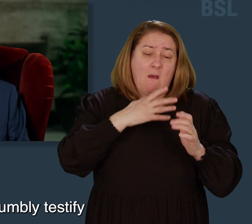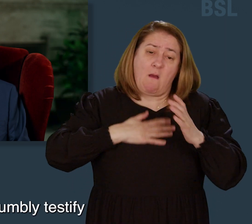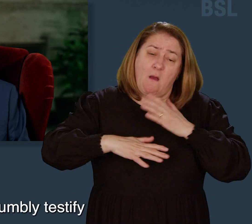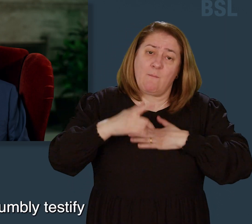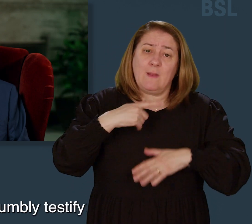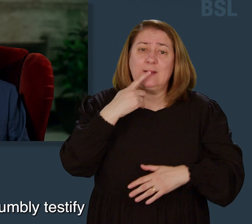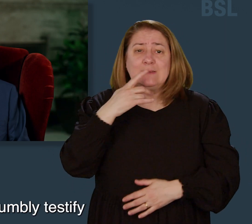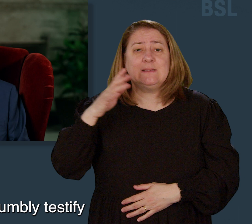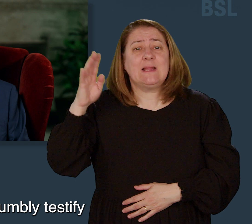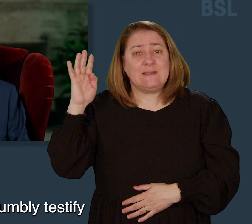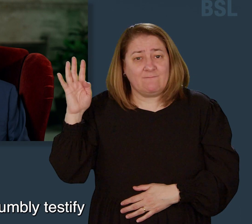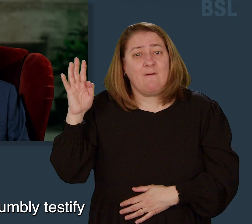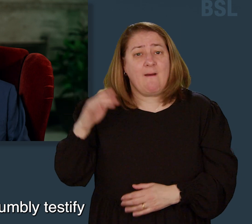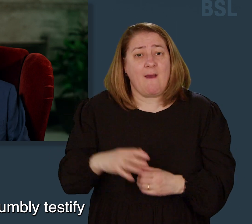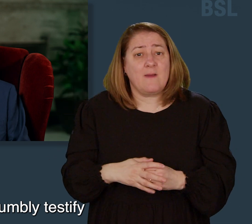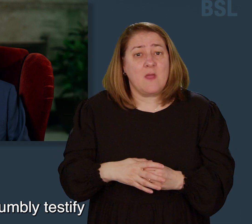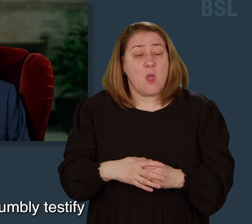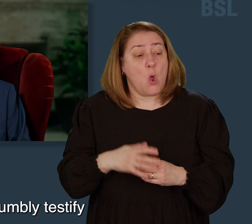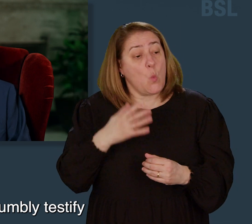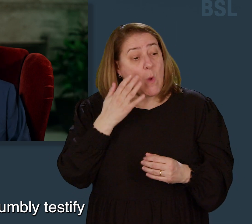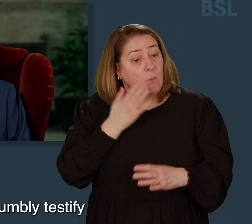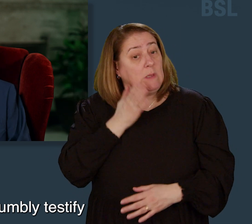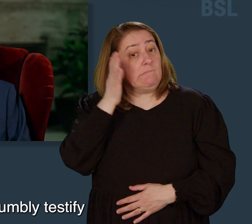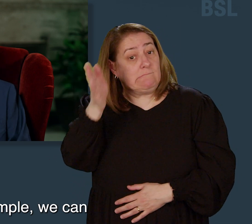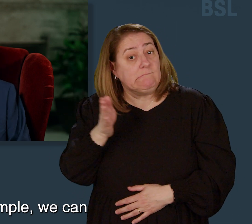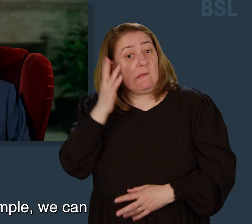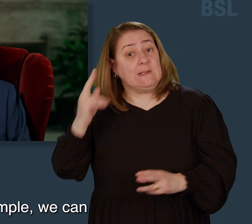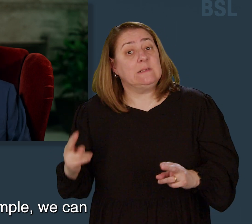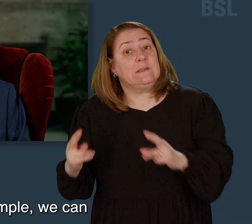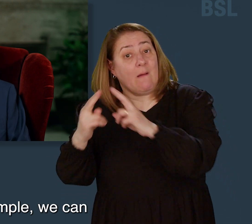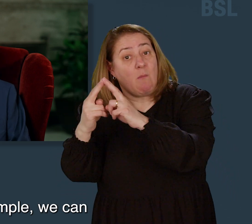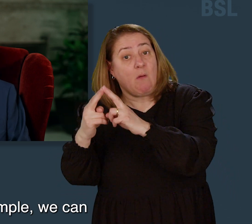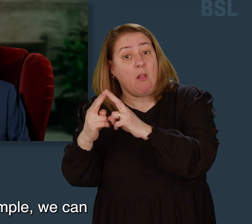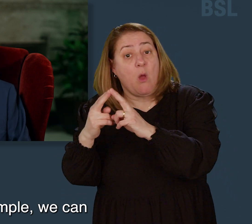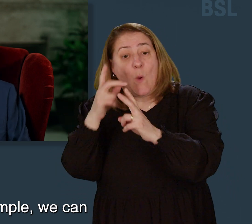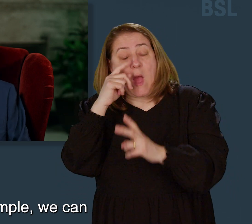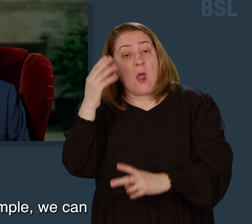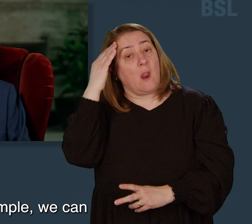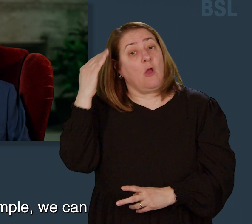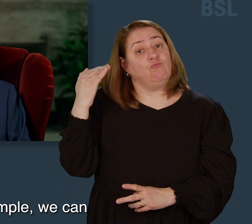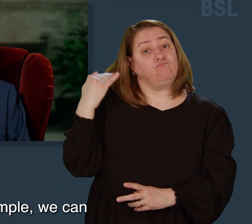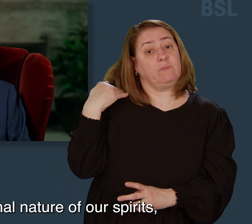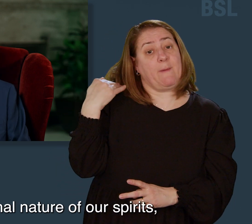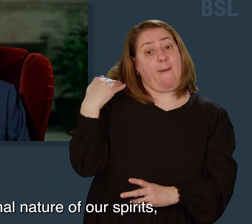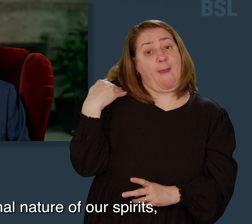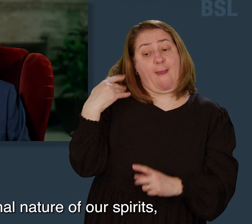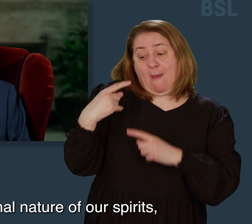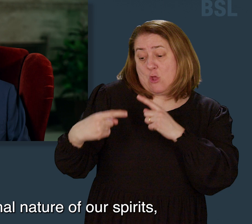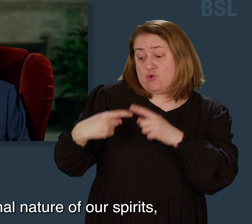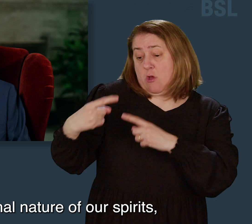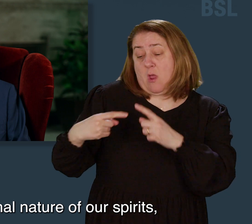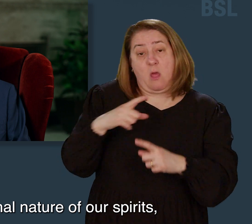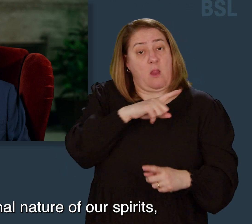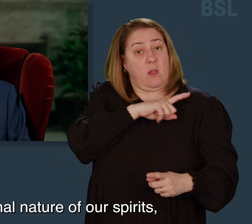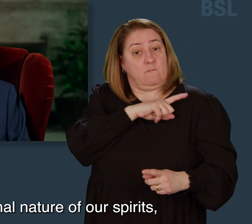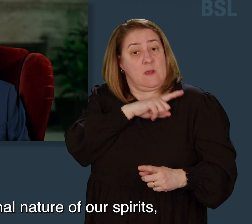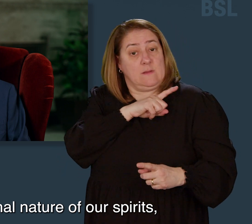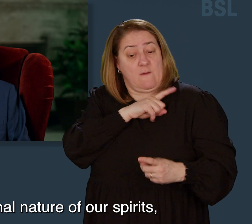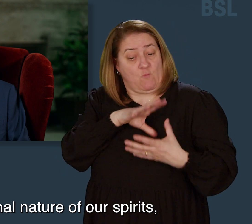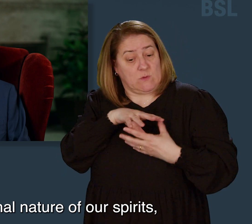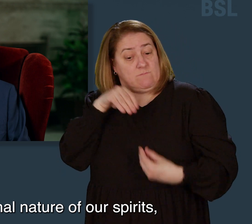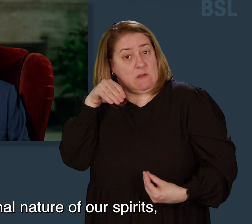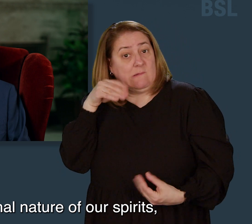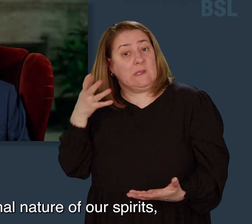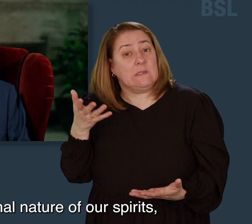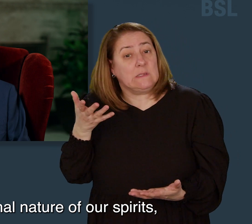Brothers and sisters, I humbly testify that as we attend the temple, we can be reminded of the eternal